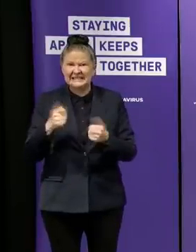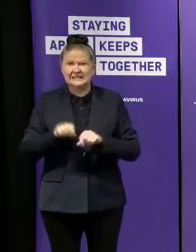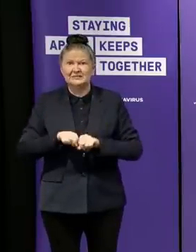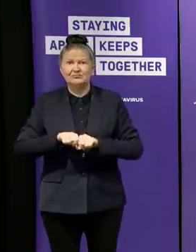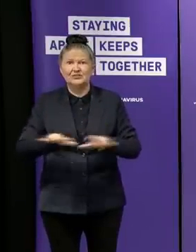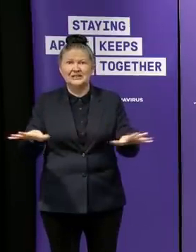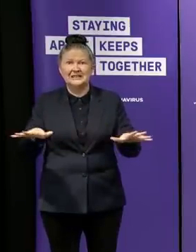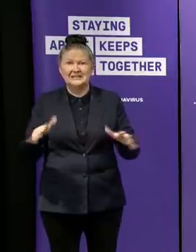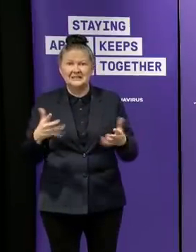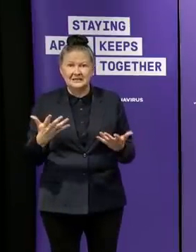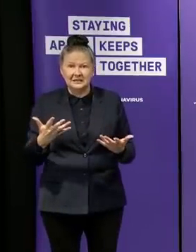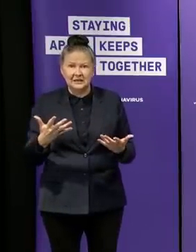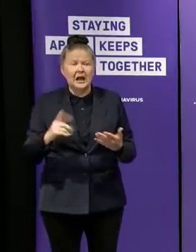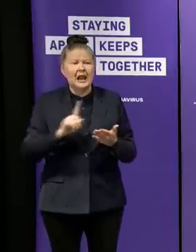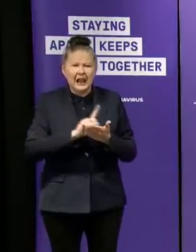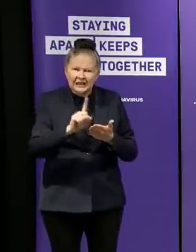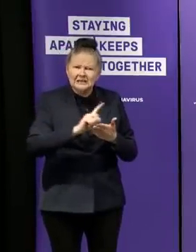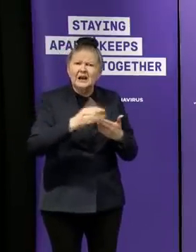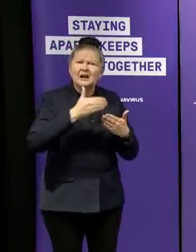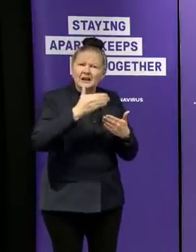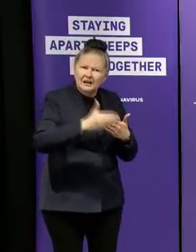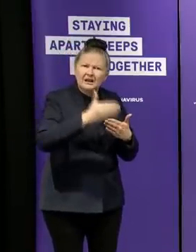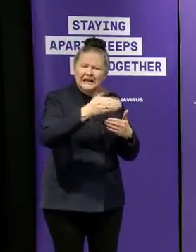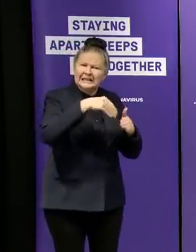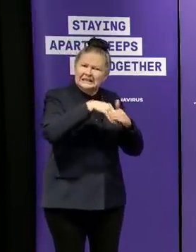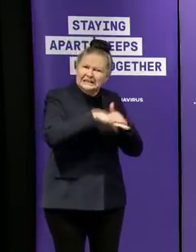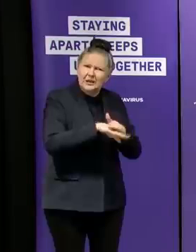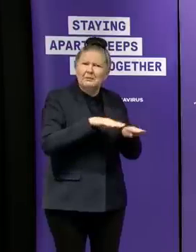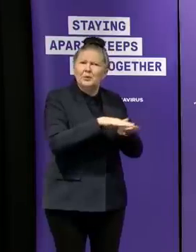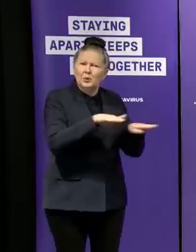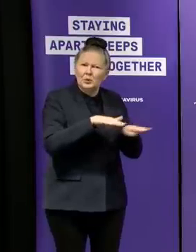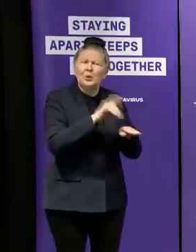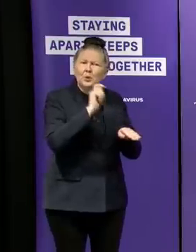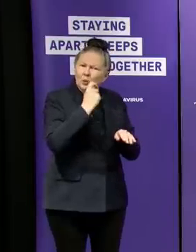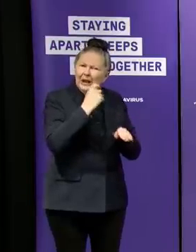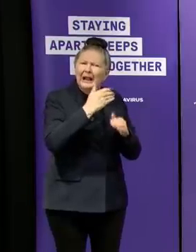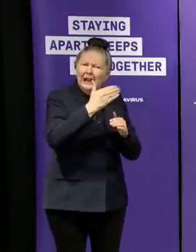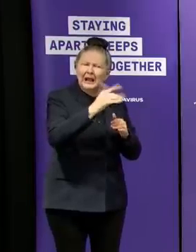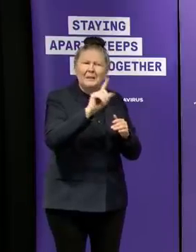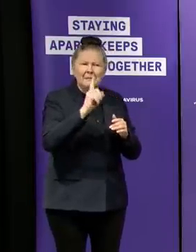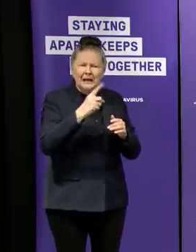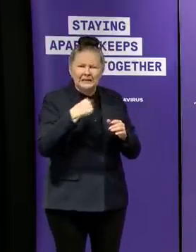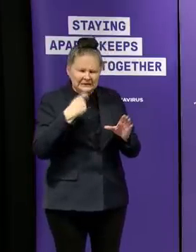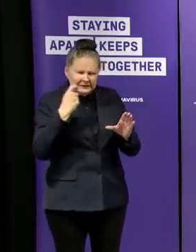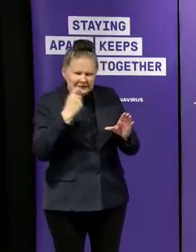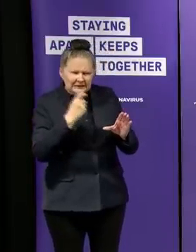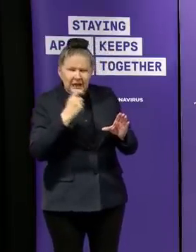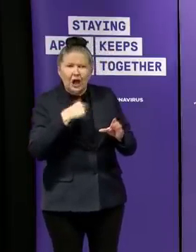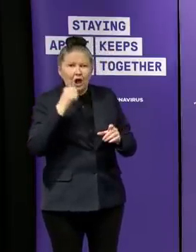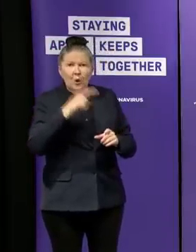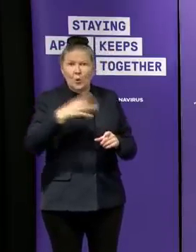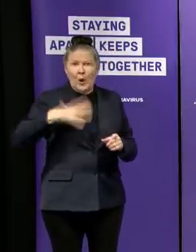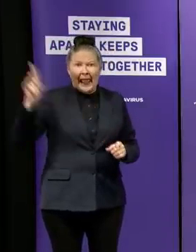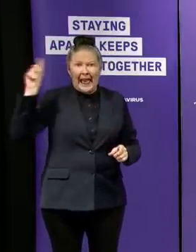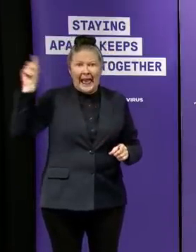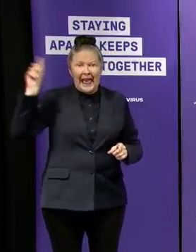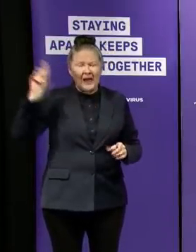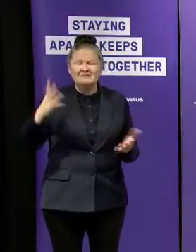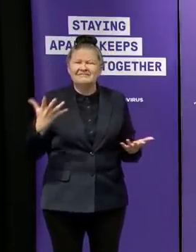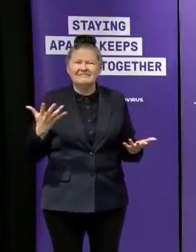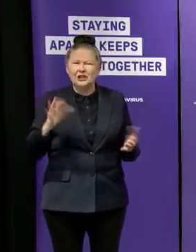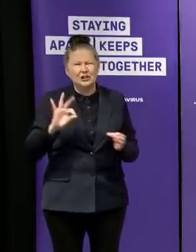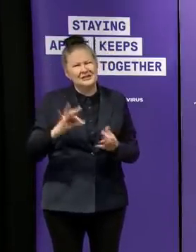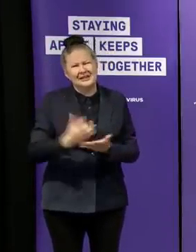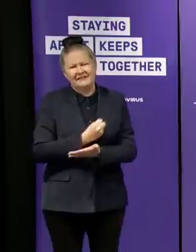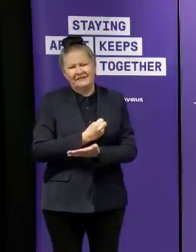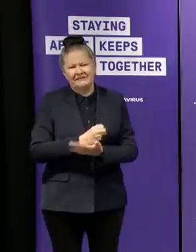time though. There'll be a time when they can, and we're looking at that closely. But I just can't give them the news they want now because it wouldn't be safe to